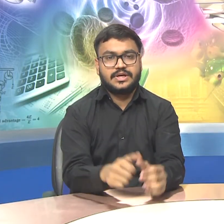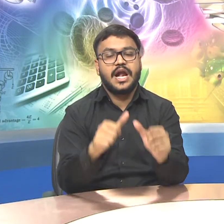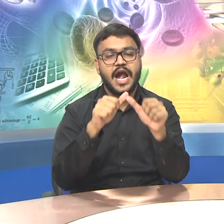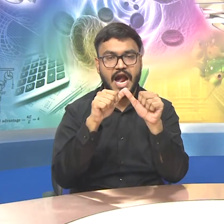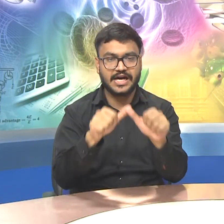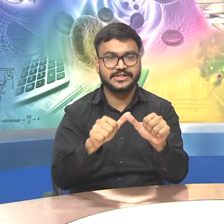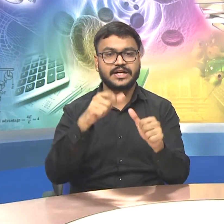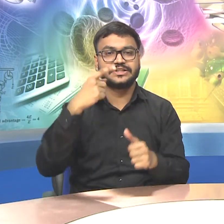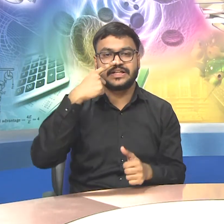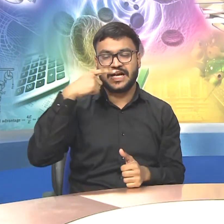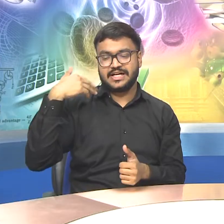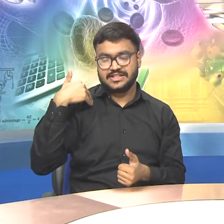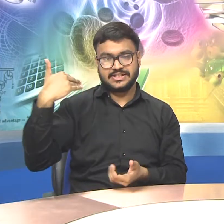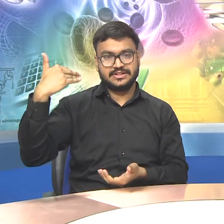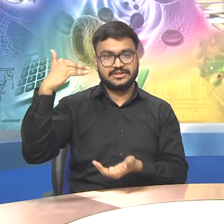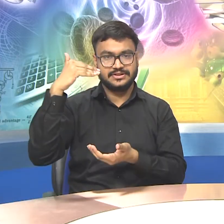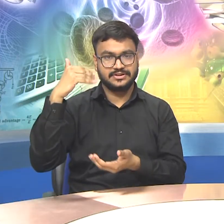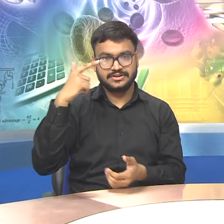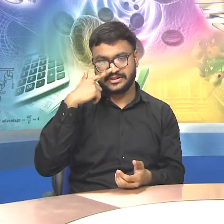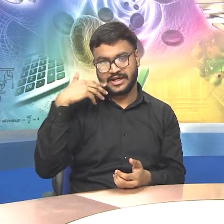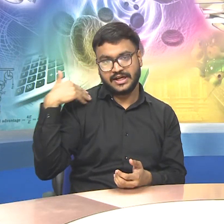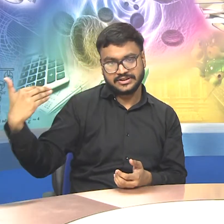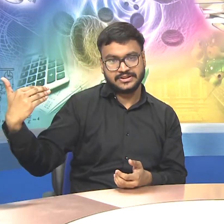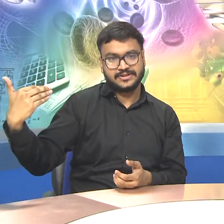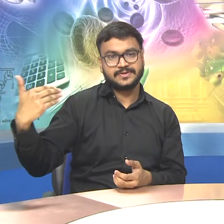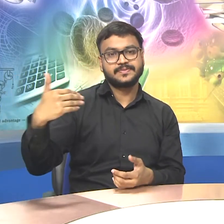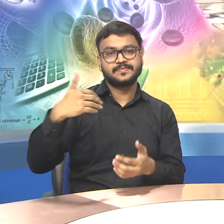We get the sign of sister.